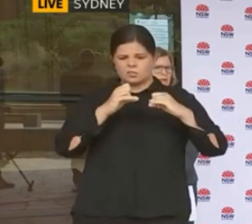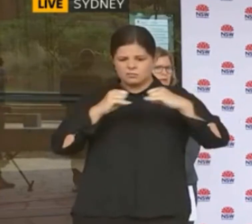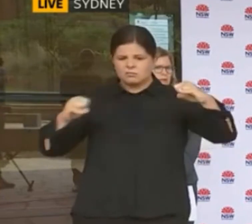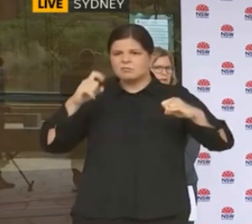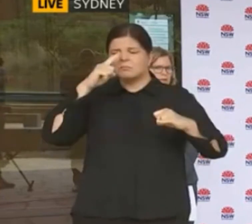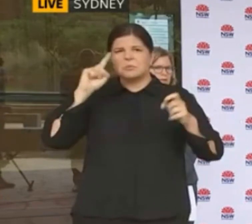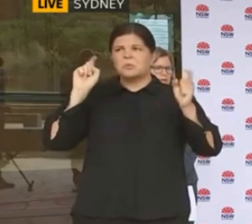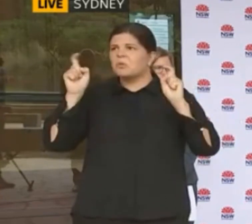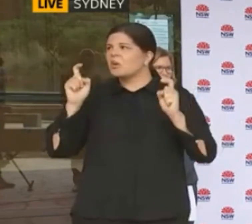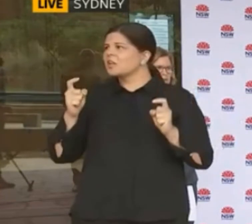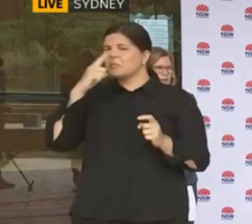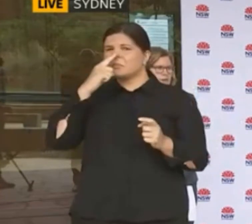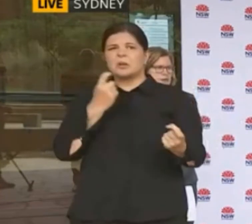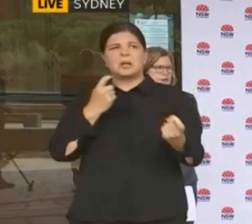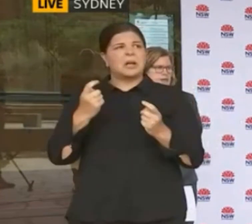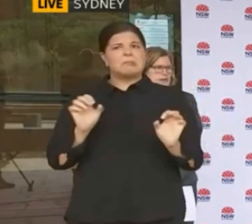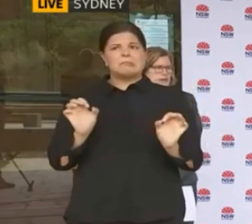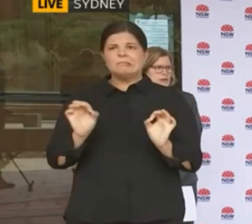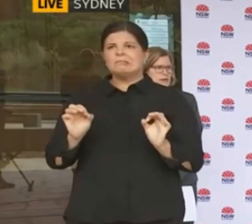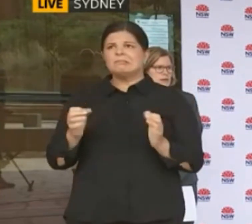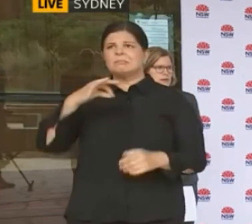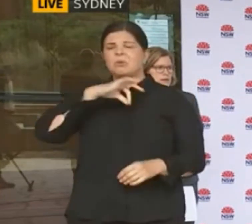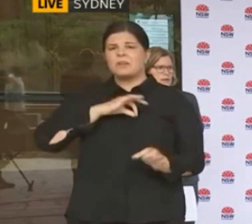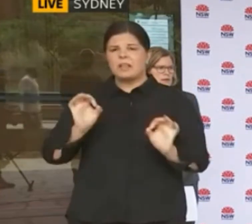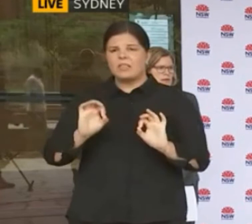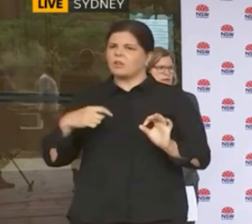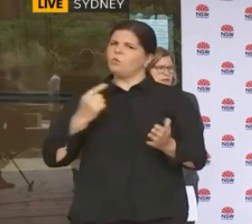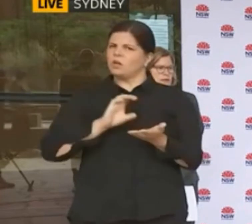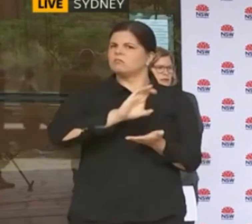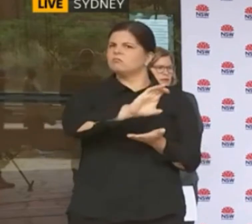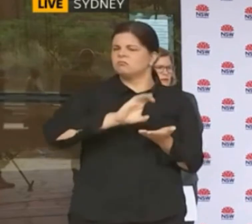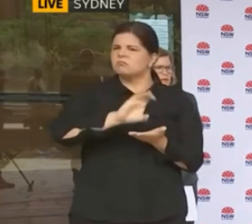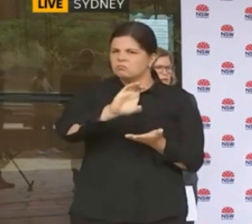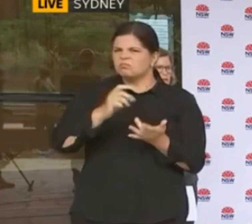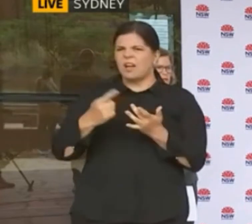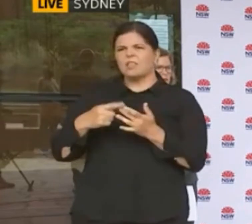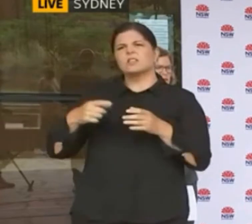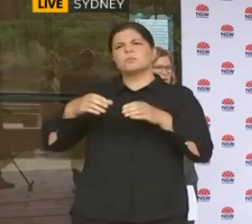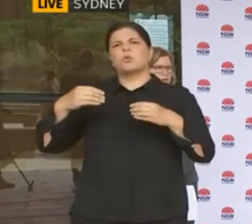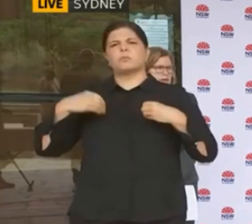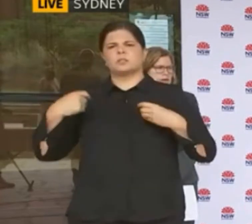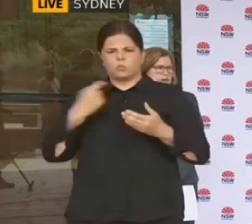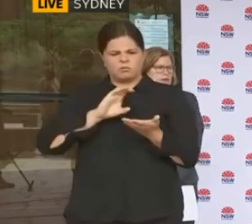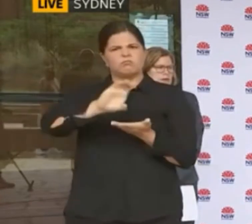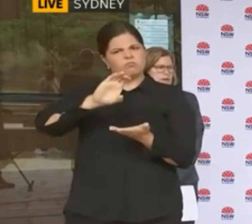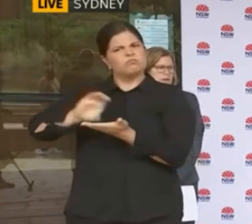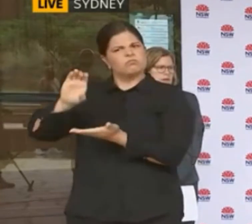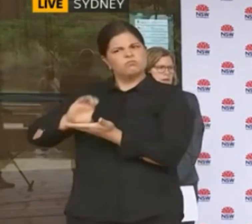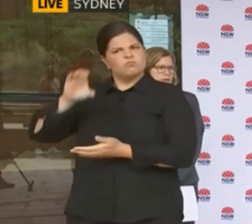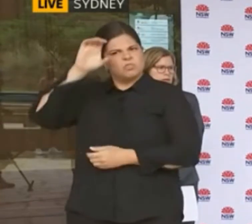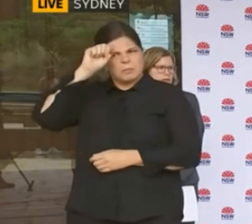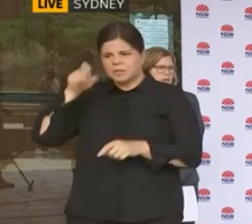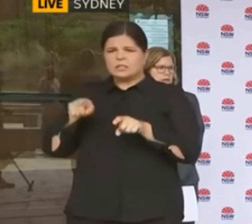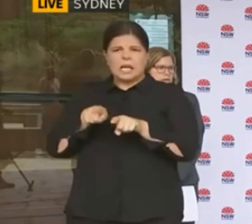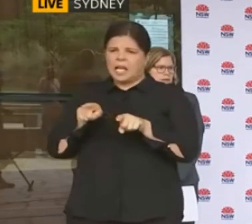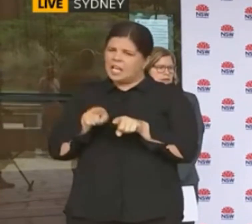was providing some direct assistance to smaller businesses during the early stages of the pandemic. We're considering those options. It'll be what we're looking at is